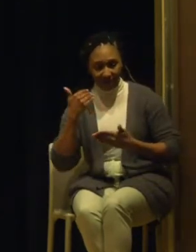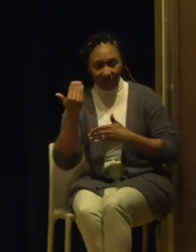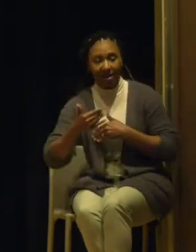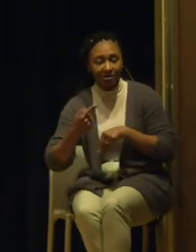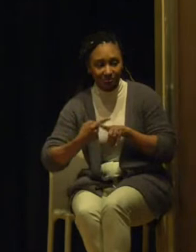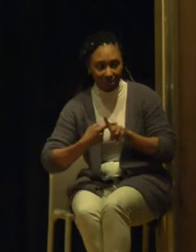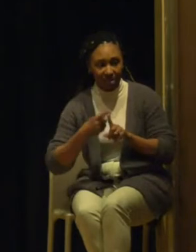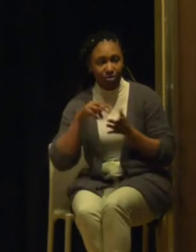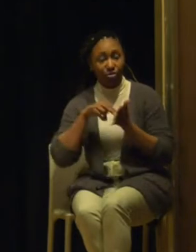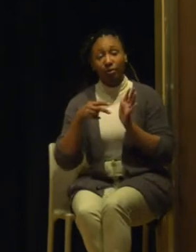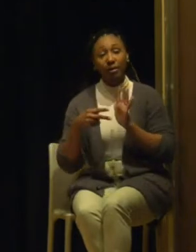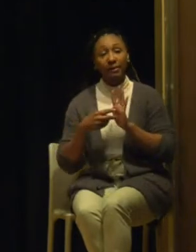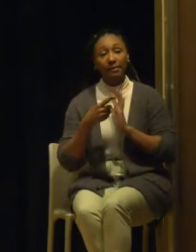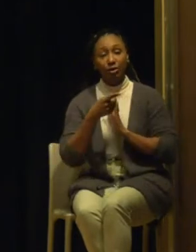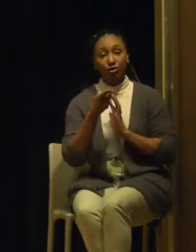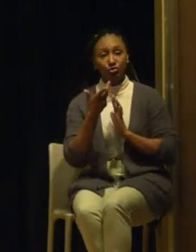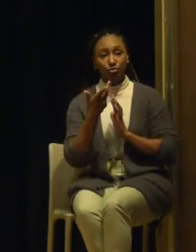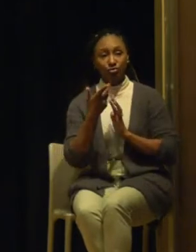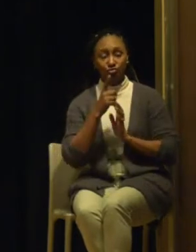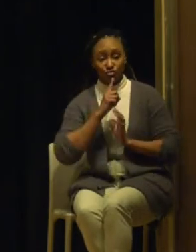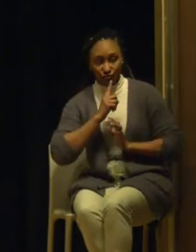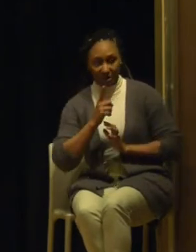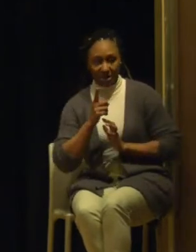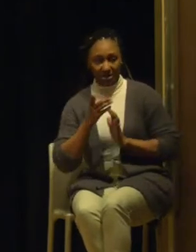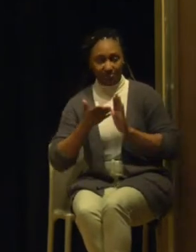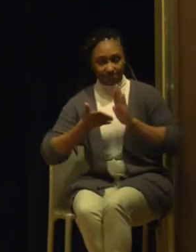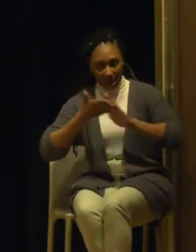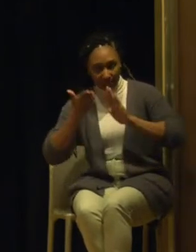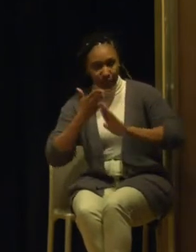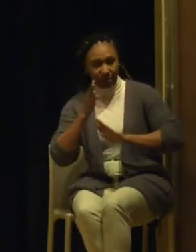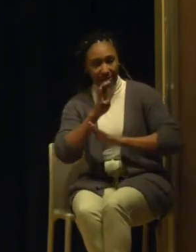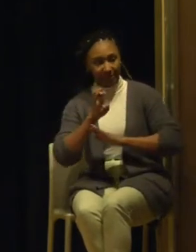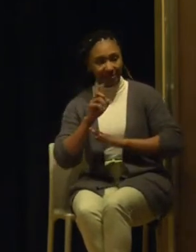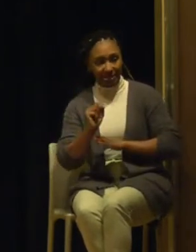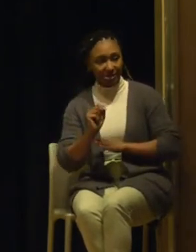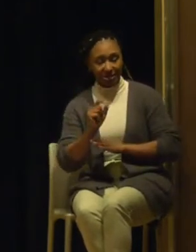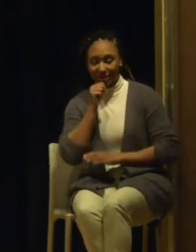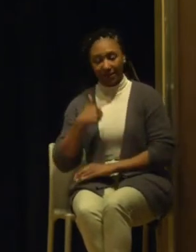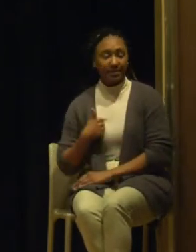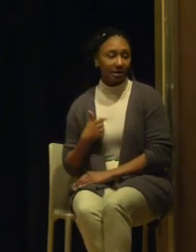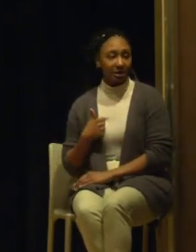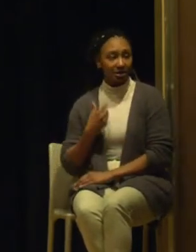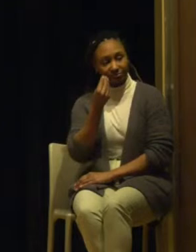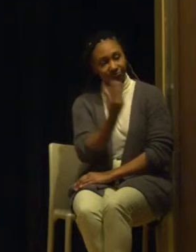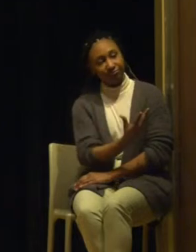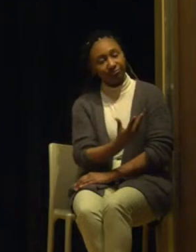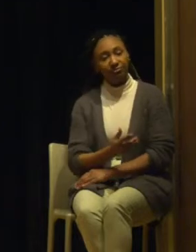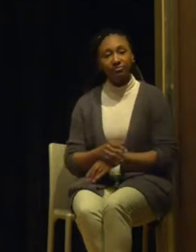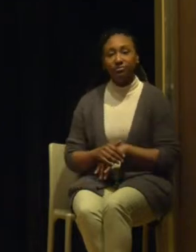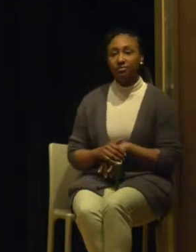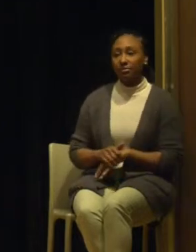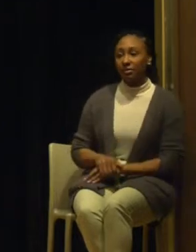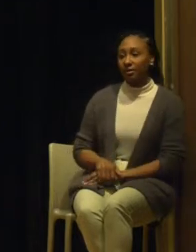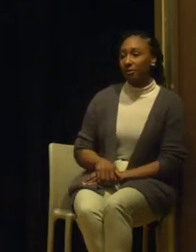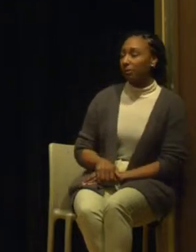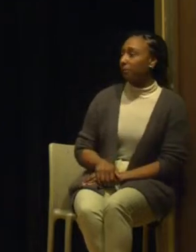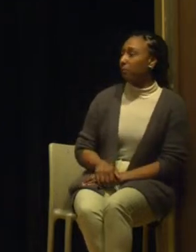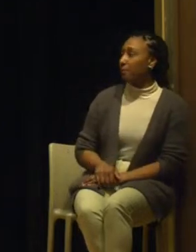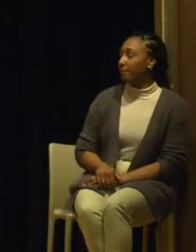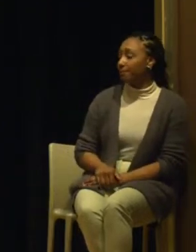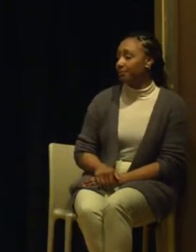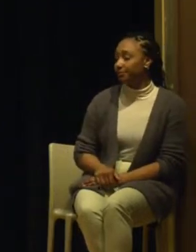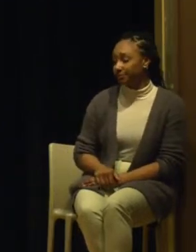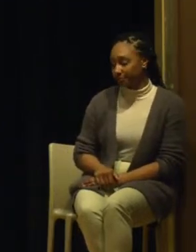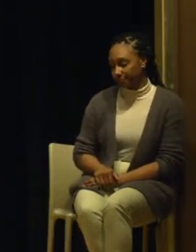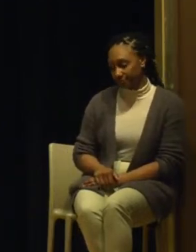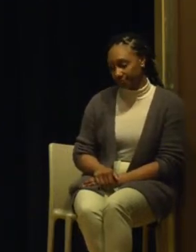videos. And then you're running BET, not me. Right. That part. And I